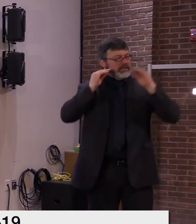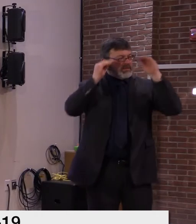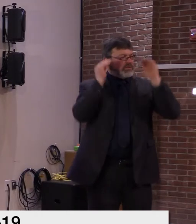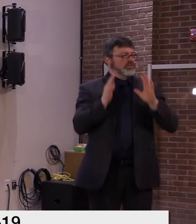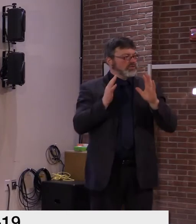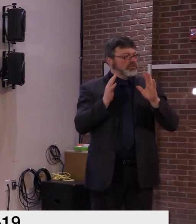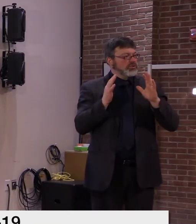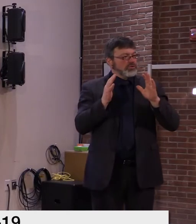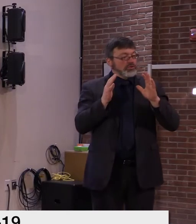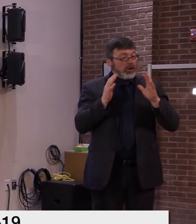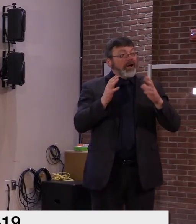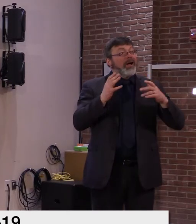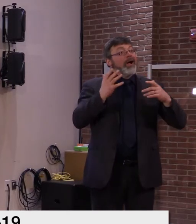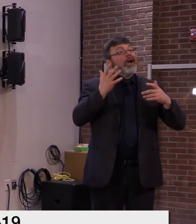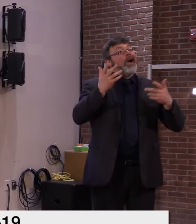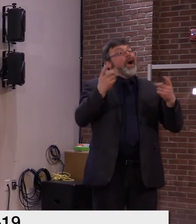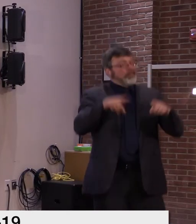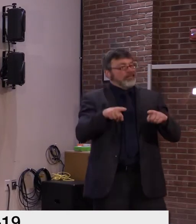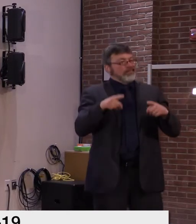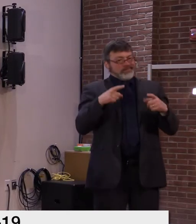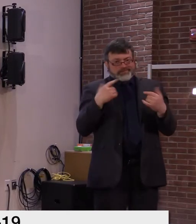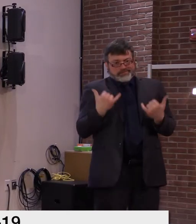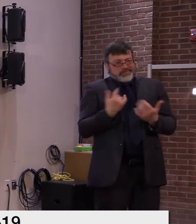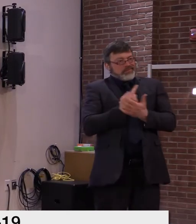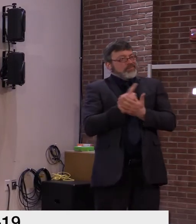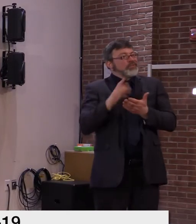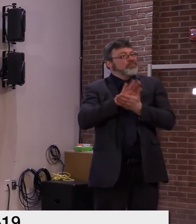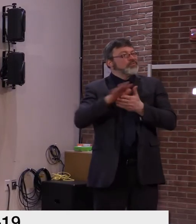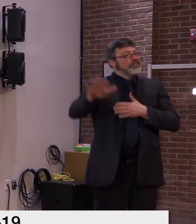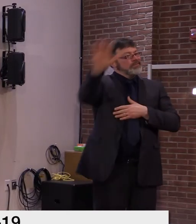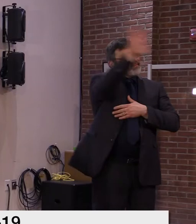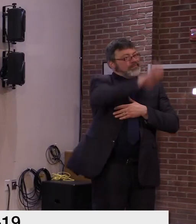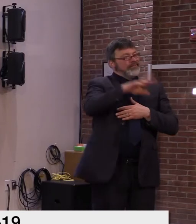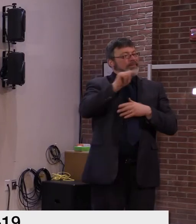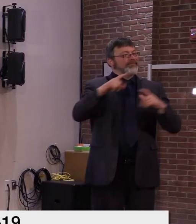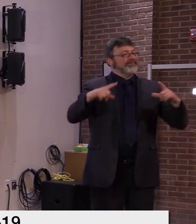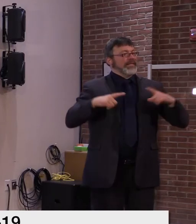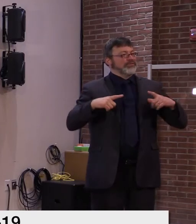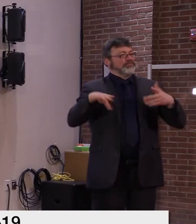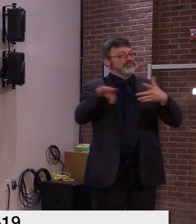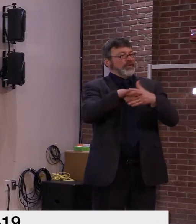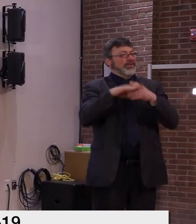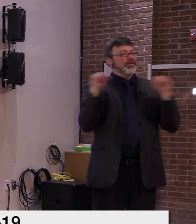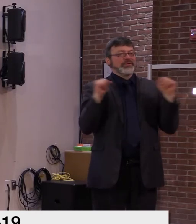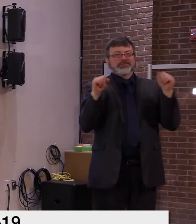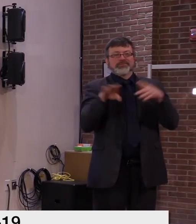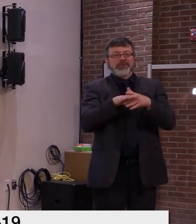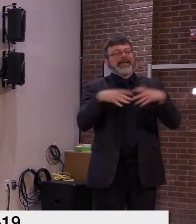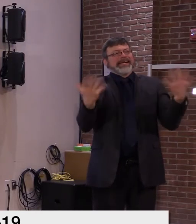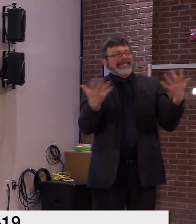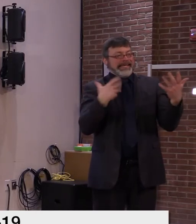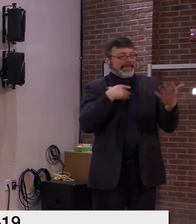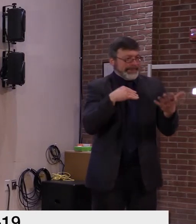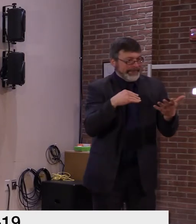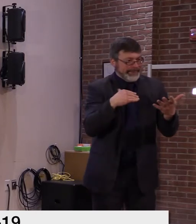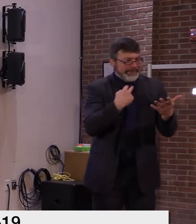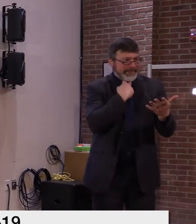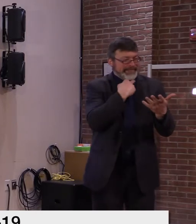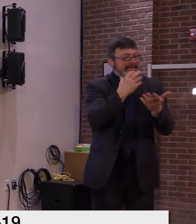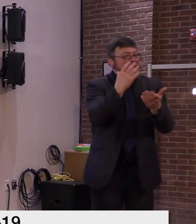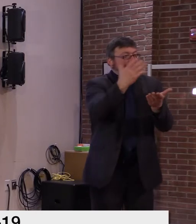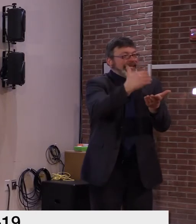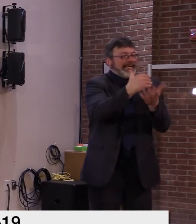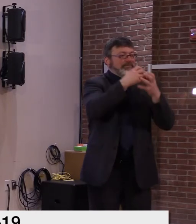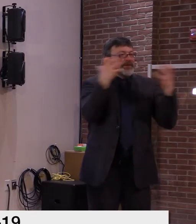collaboration with the Agency of Human Services, we published a survey this week for school staff and child care providers to understand their interest in